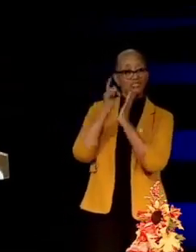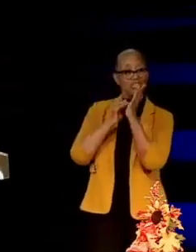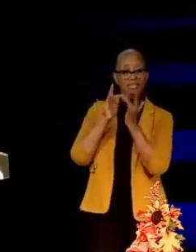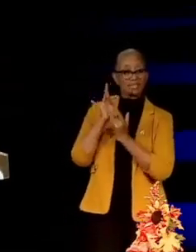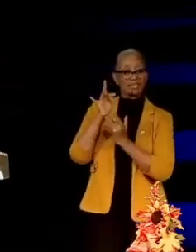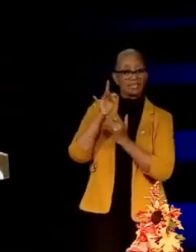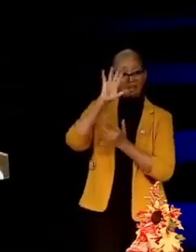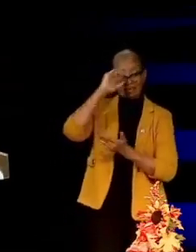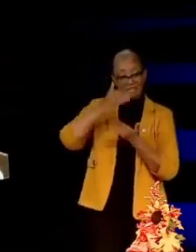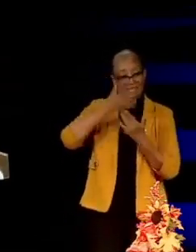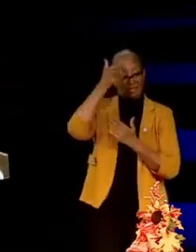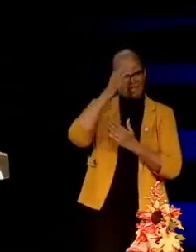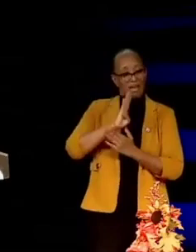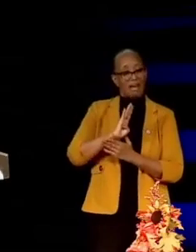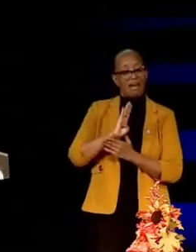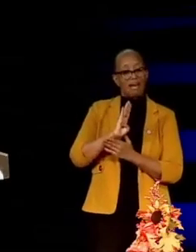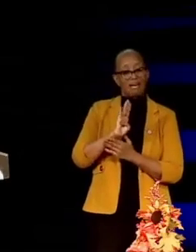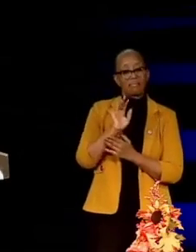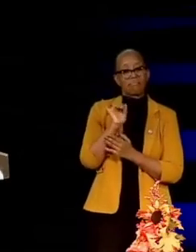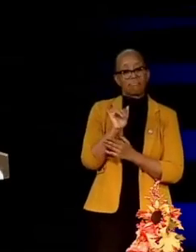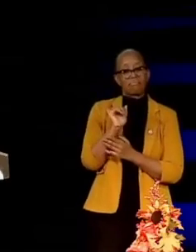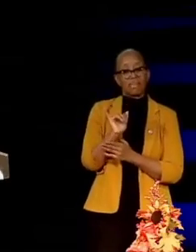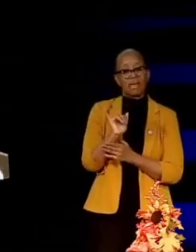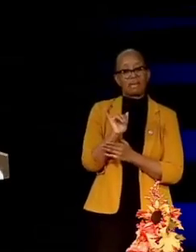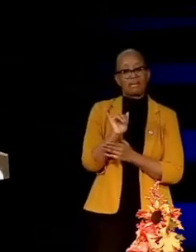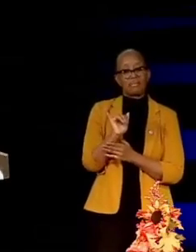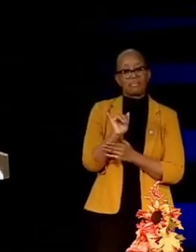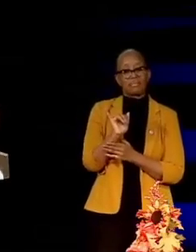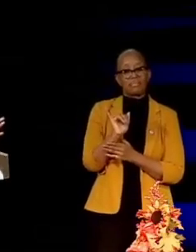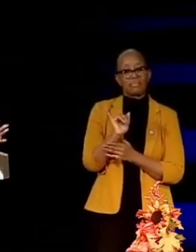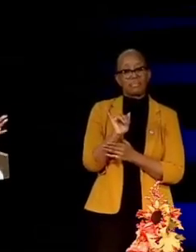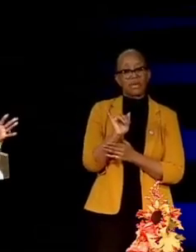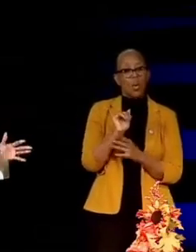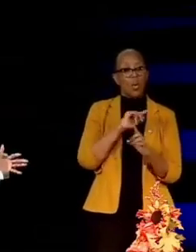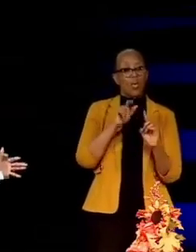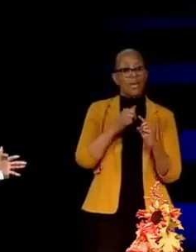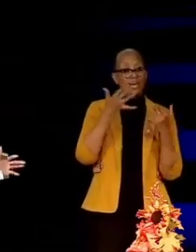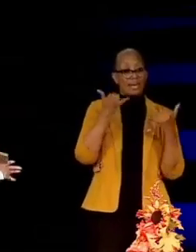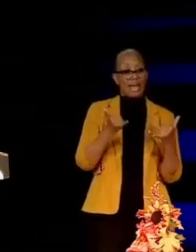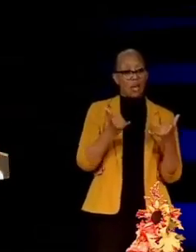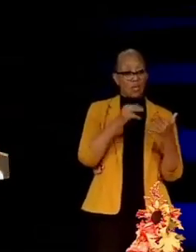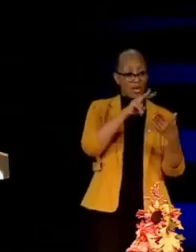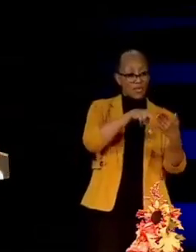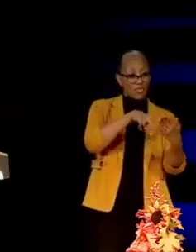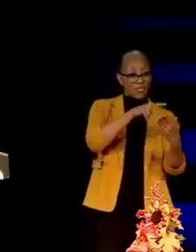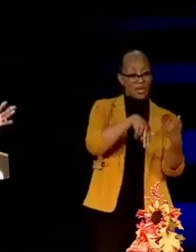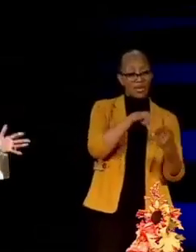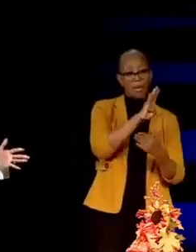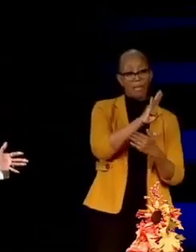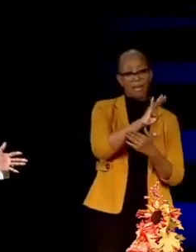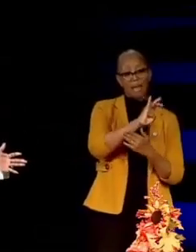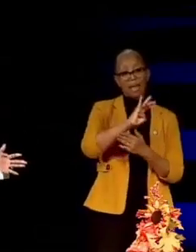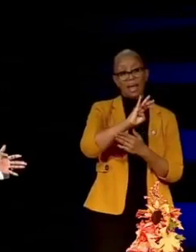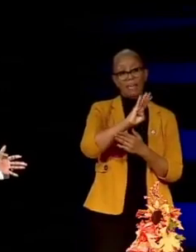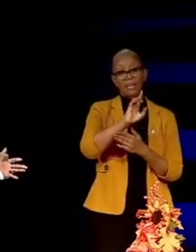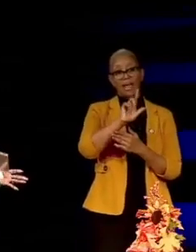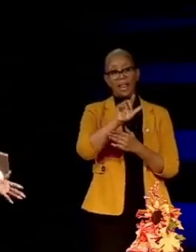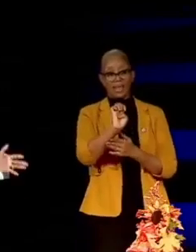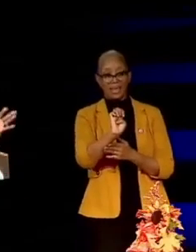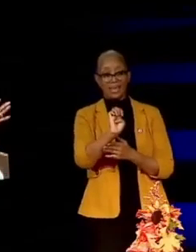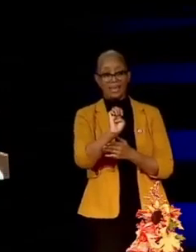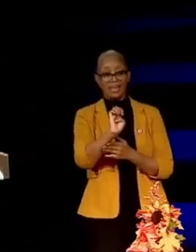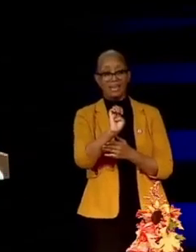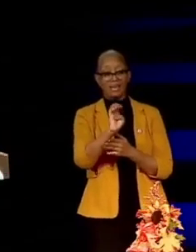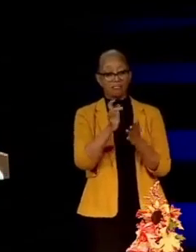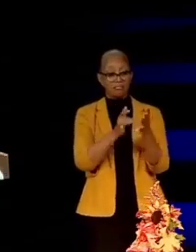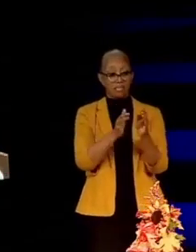Jesus. And it is, though, when we leave our B-I-B-L-E, in case you don't know, that spells Bible,